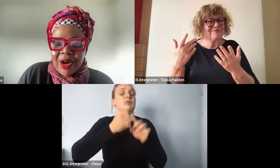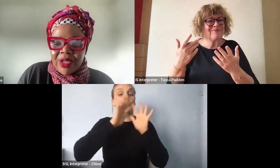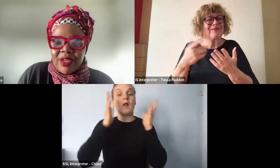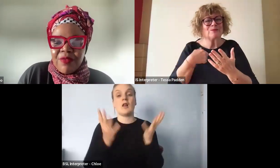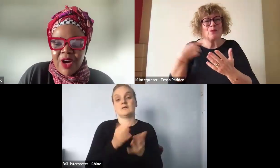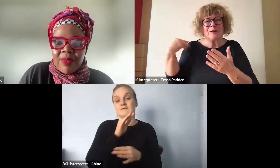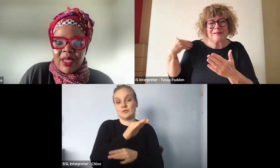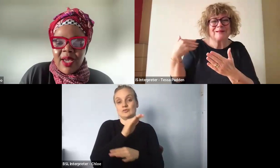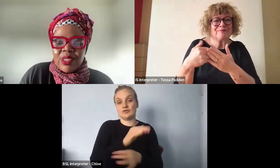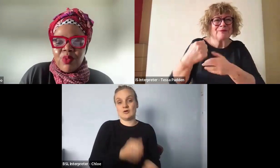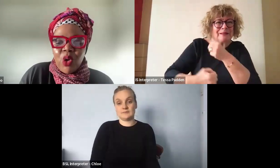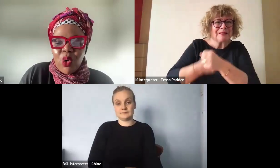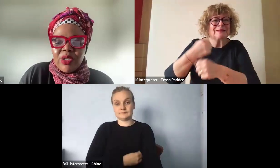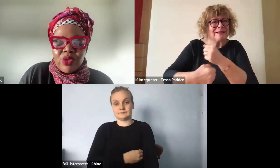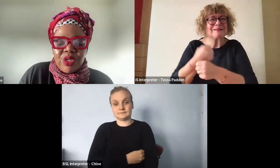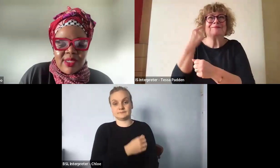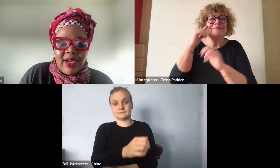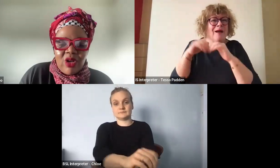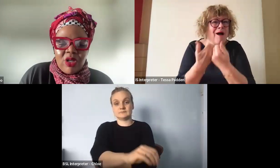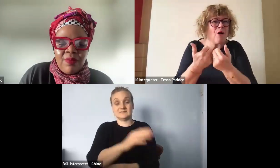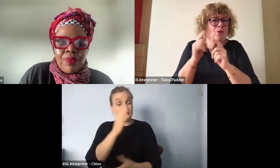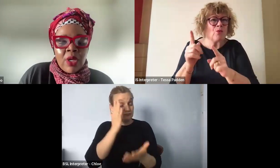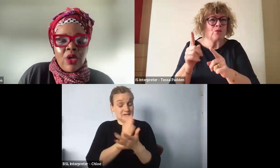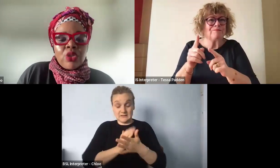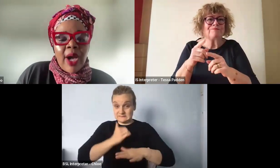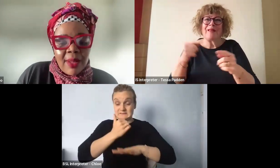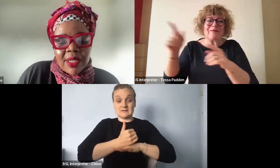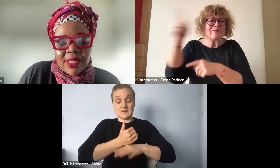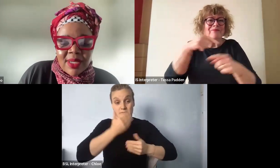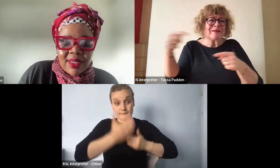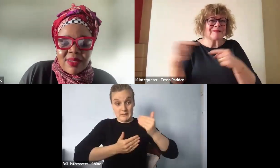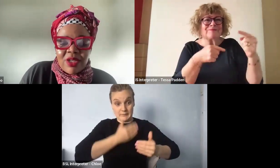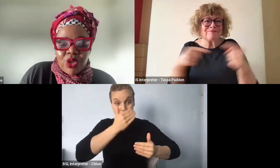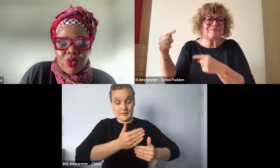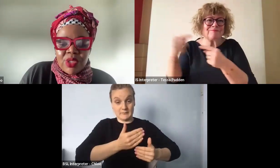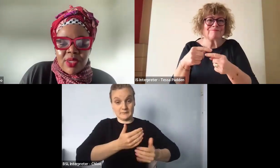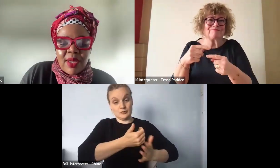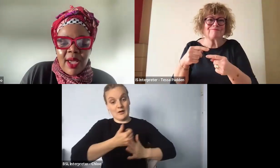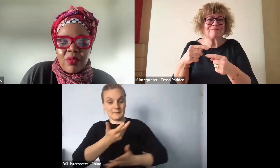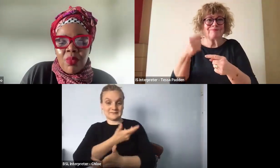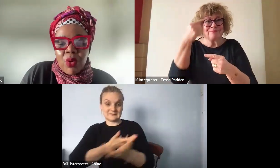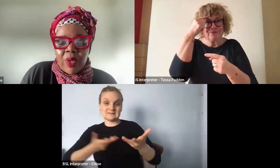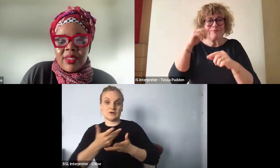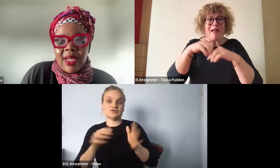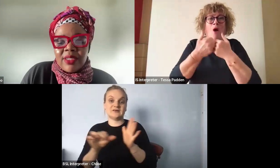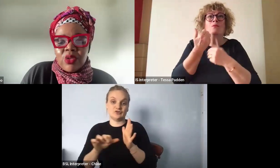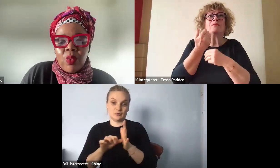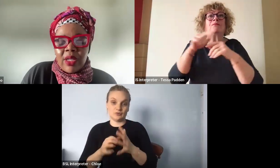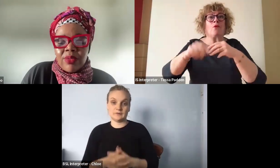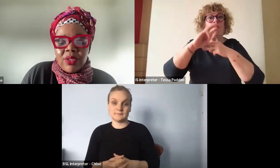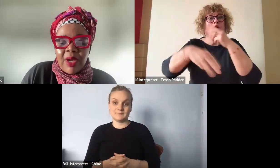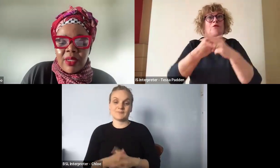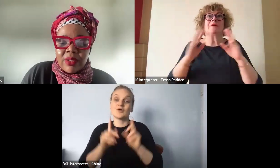an imperative framing as we go into this dialogue." To help us discuss these issues and more, we are